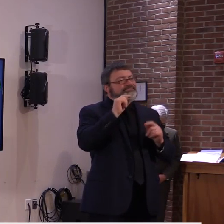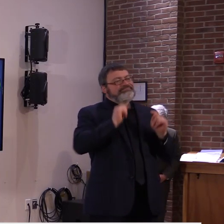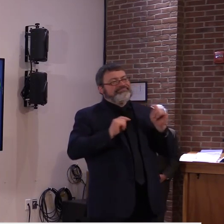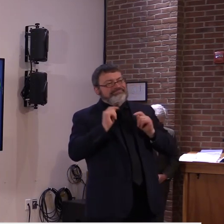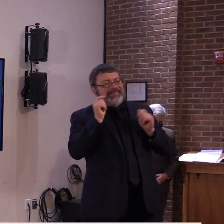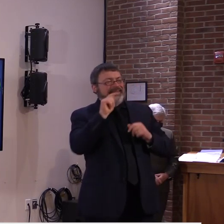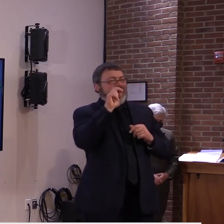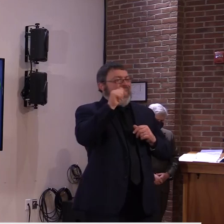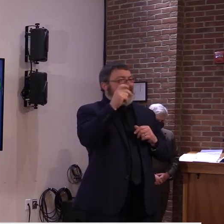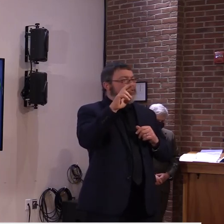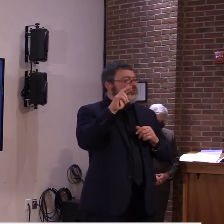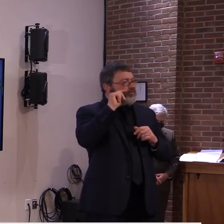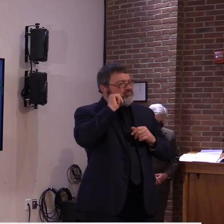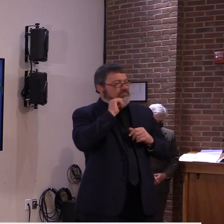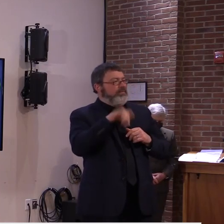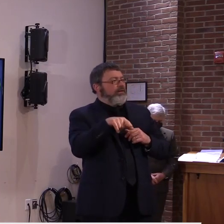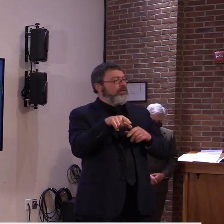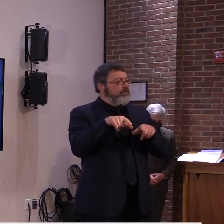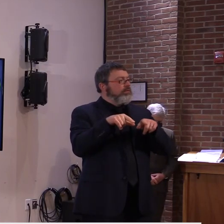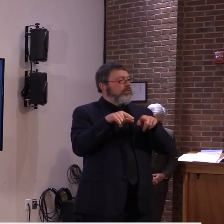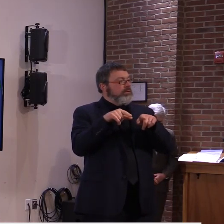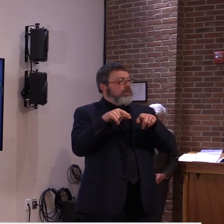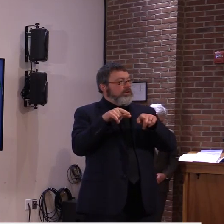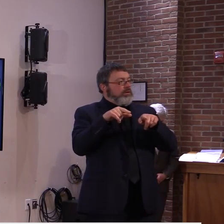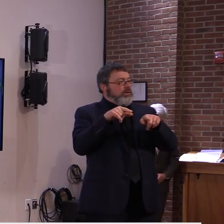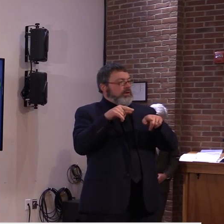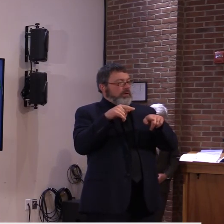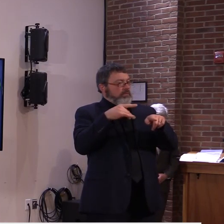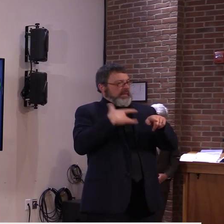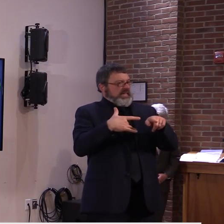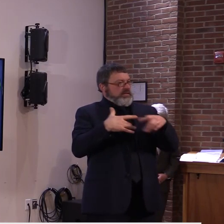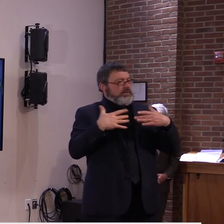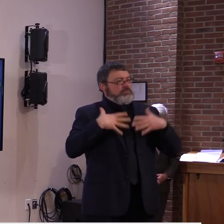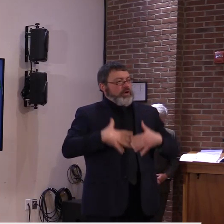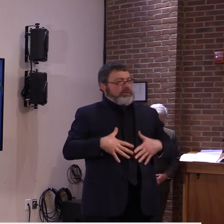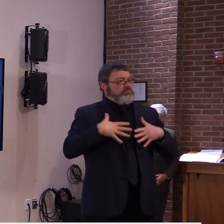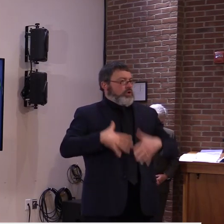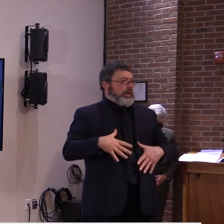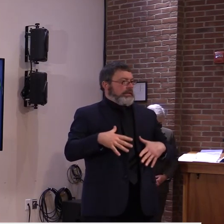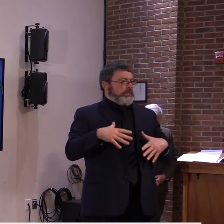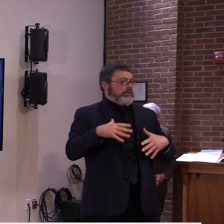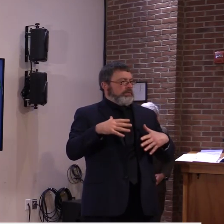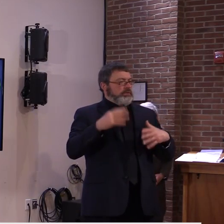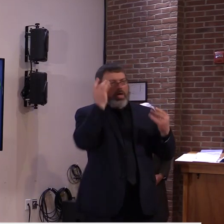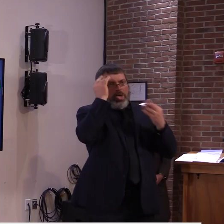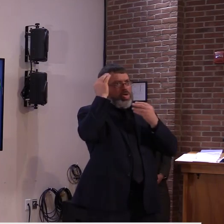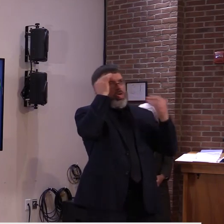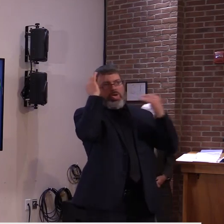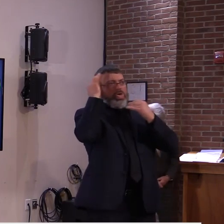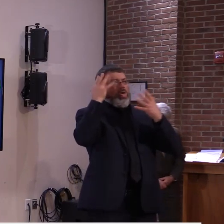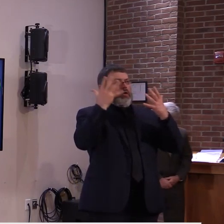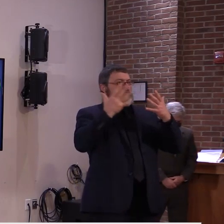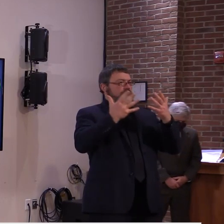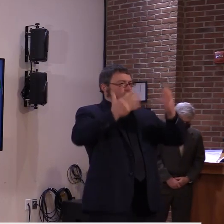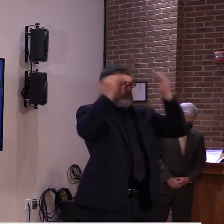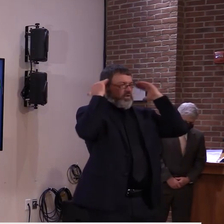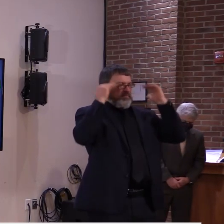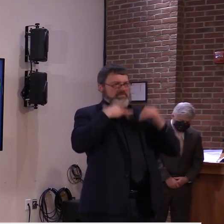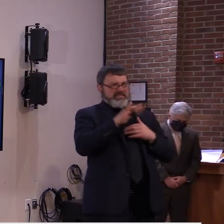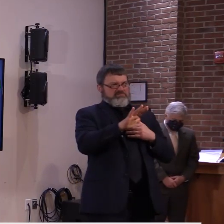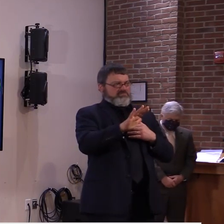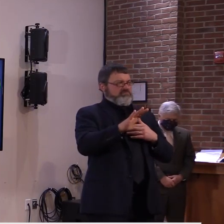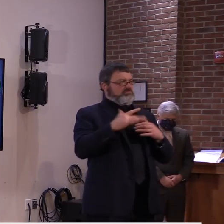prior to COVID, we're all aware that particularly for adolescents, the Youth Risk Behavior Survey has already indicated that adolescents were at